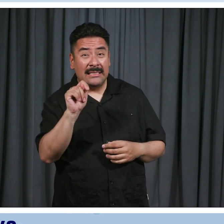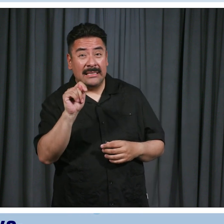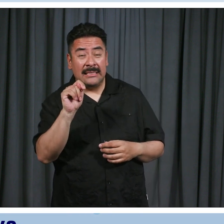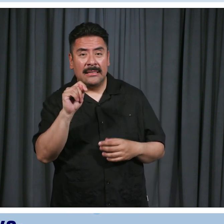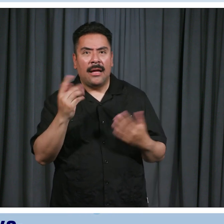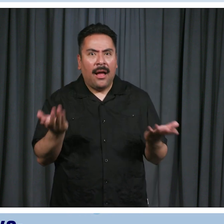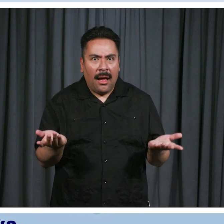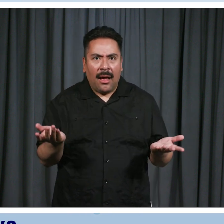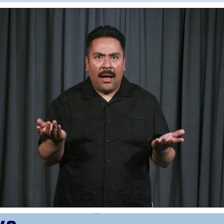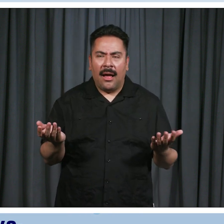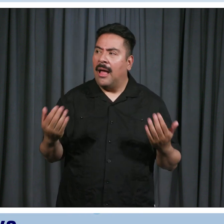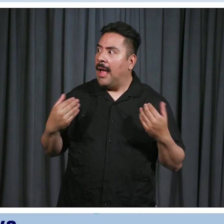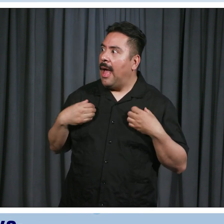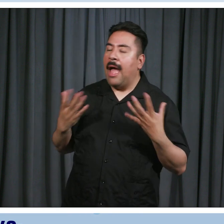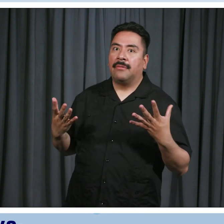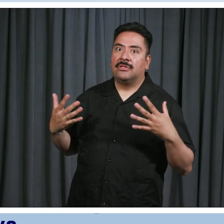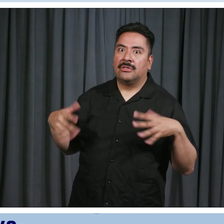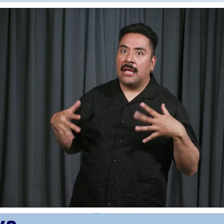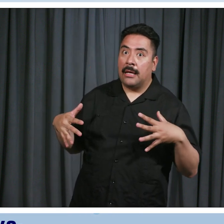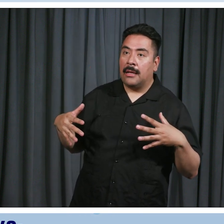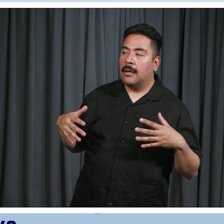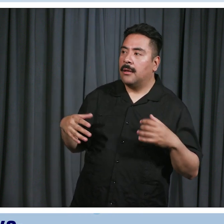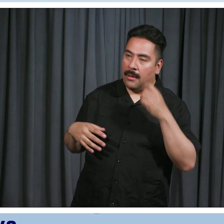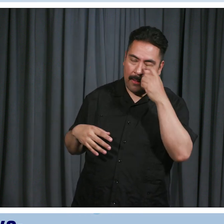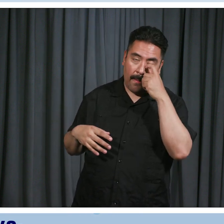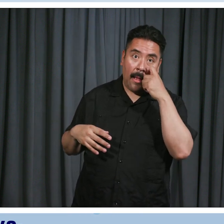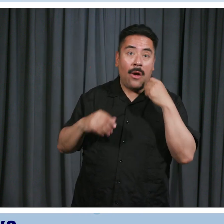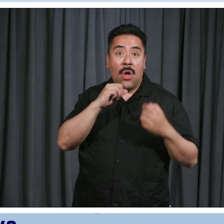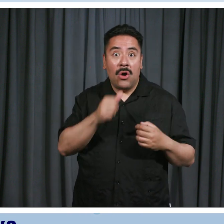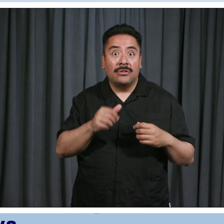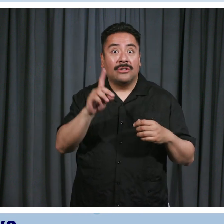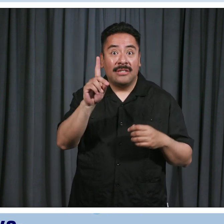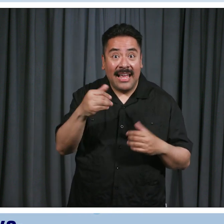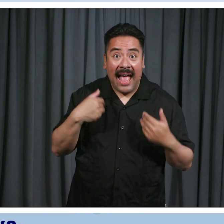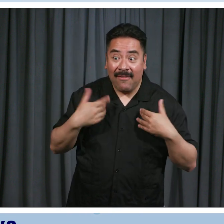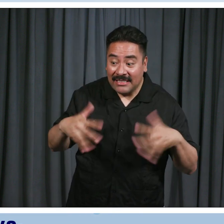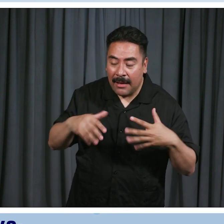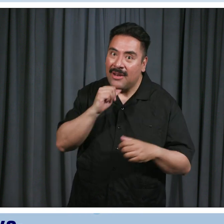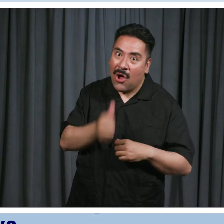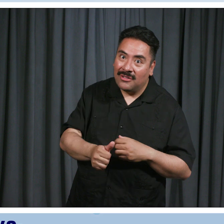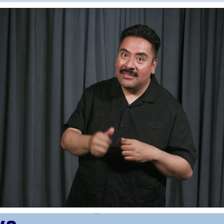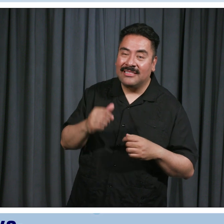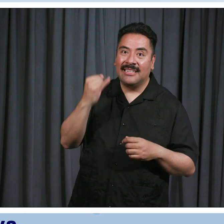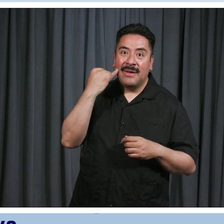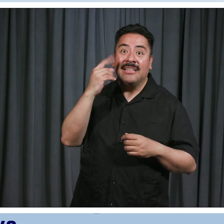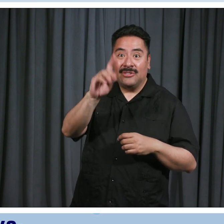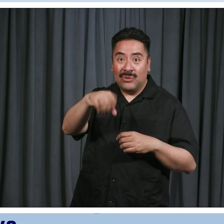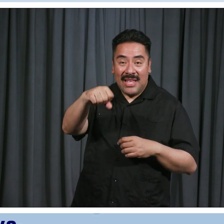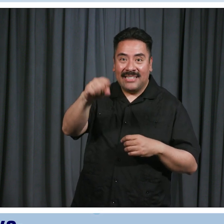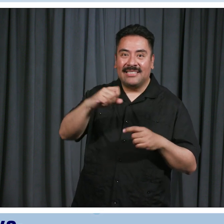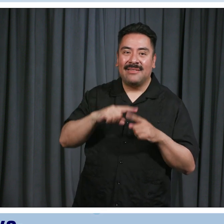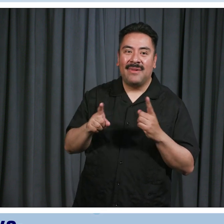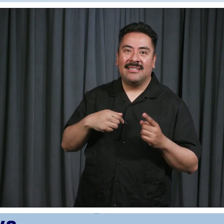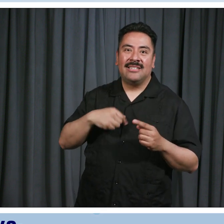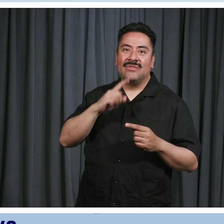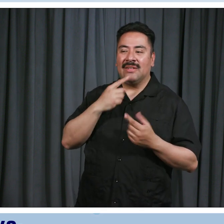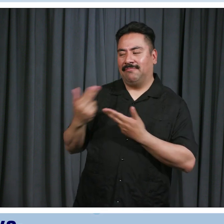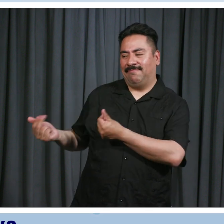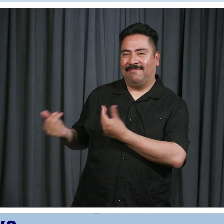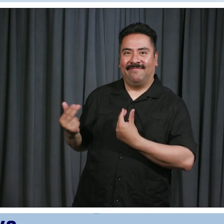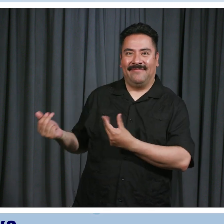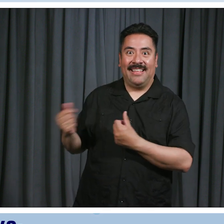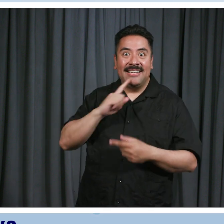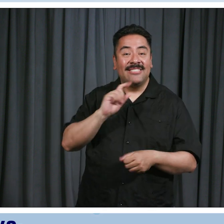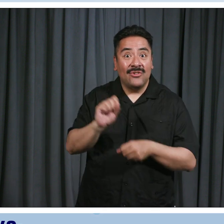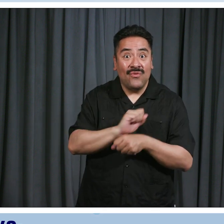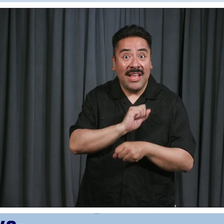do you have so much anxiety? Well, don't. Okay. But do if you're a sponsor or something. But it's like it's